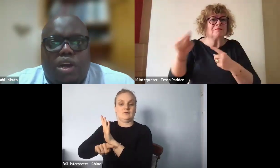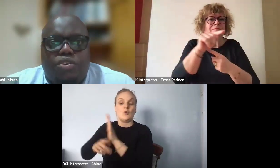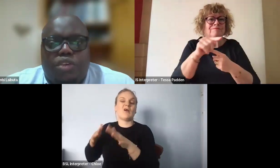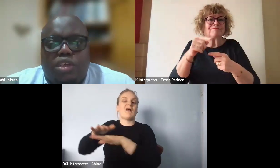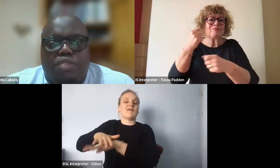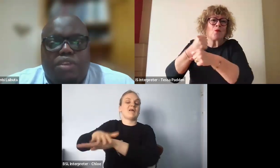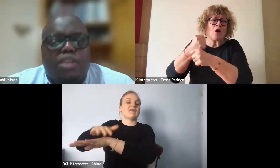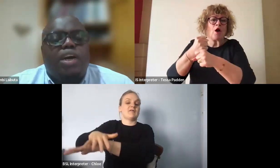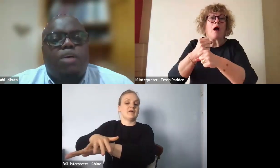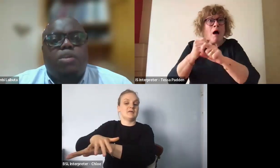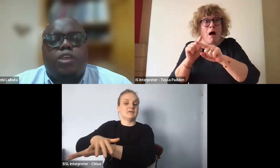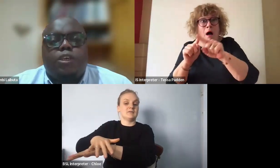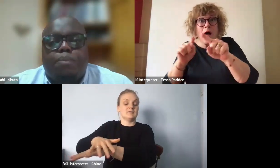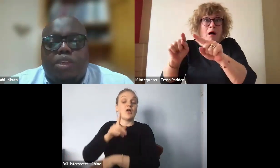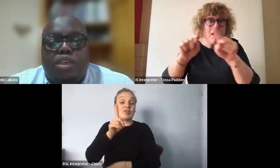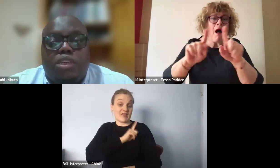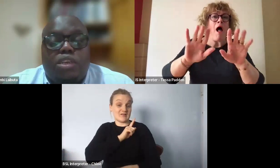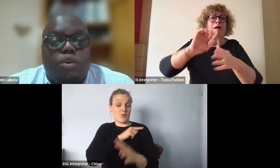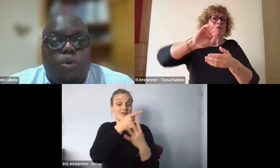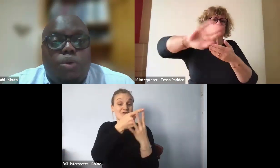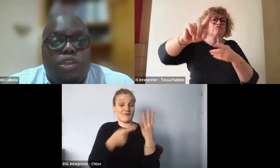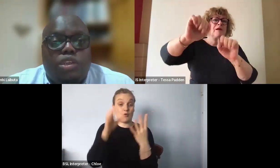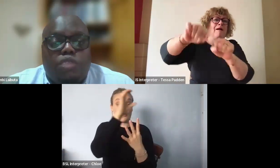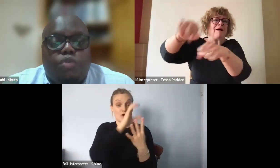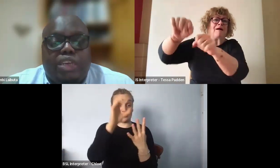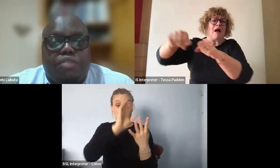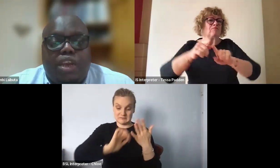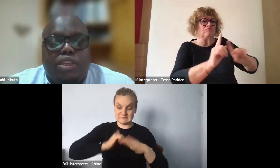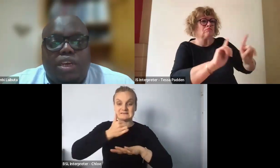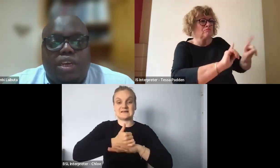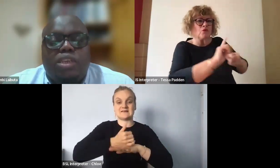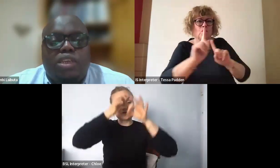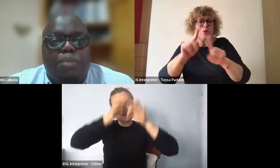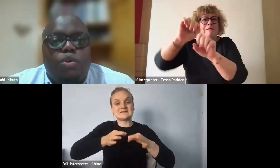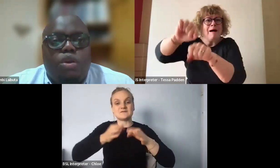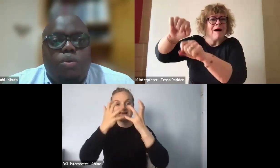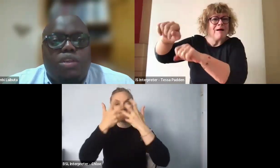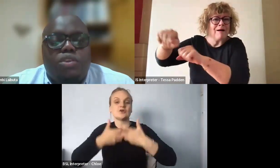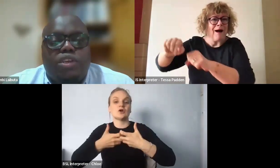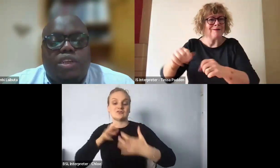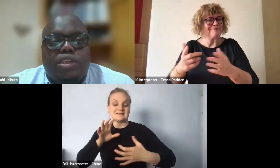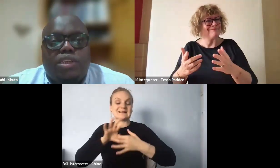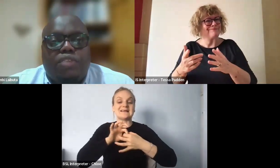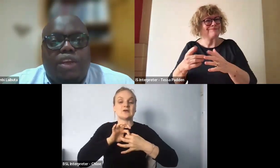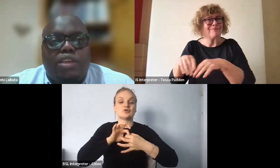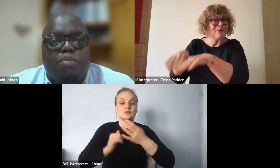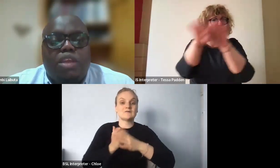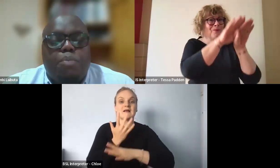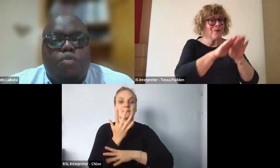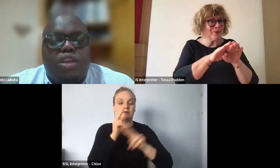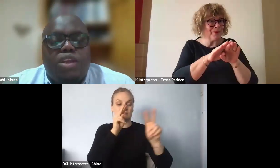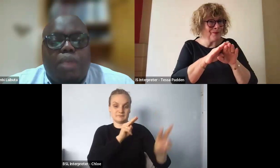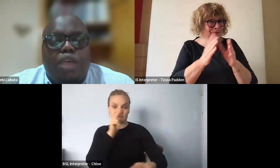the four countries have set out certain technologies for surveillance. Some may not look in strict sense as surveillance,